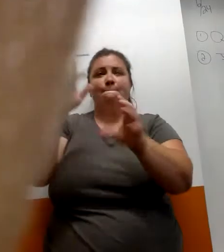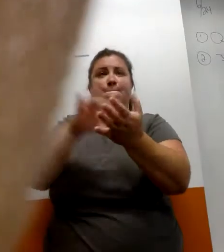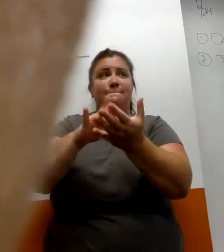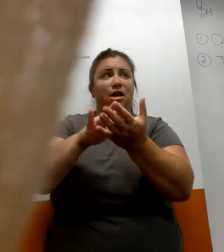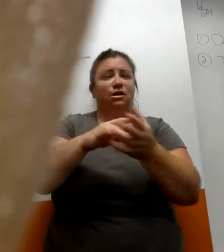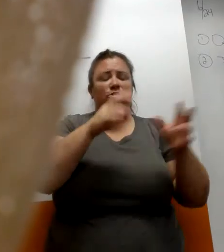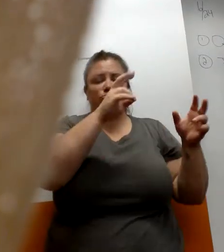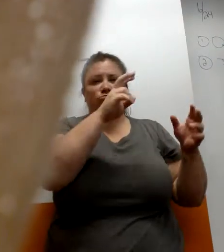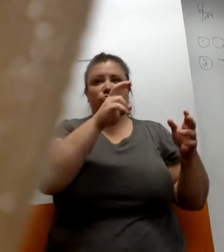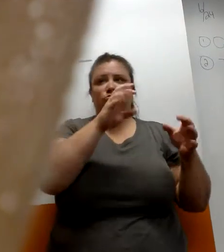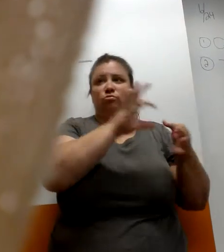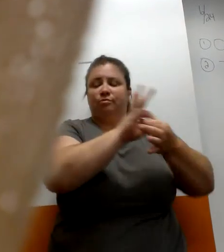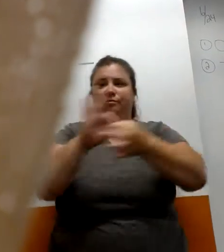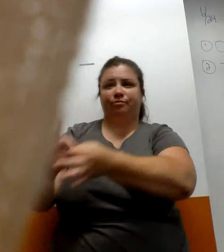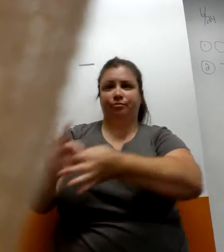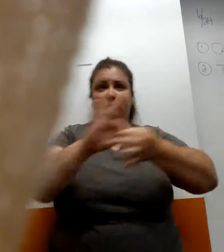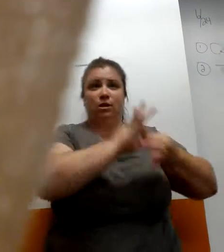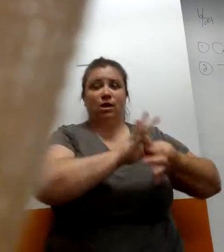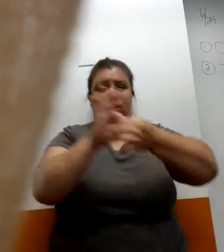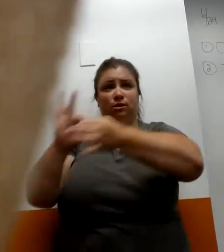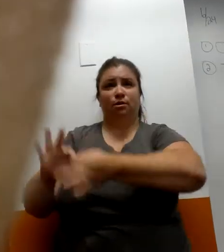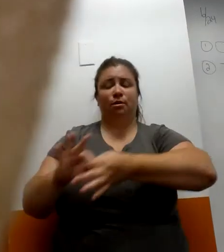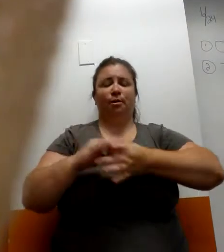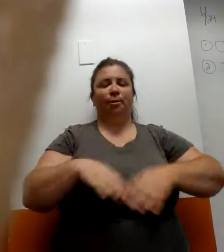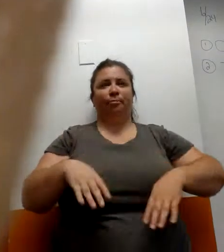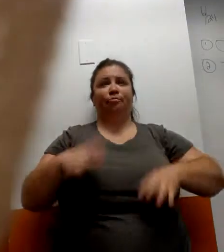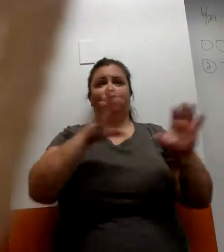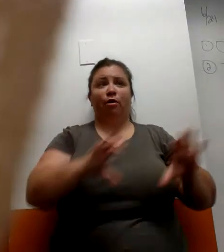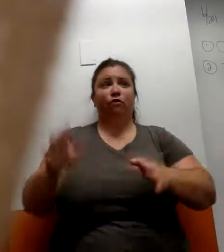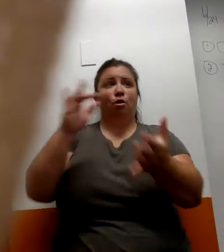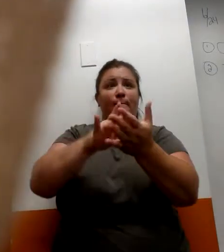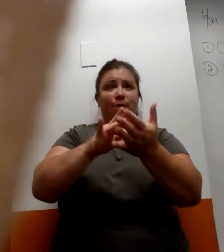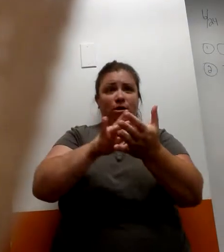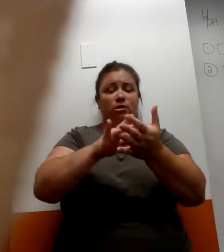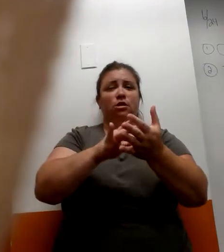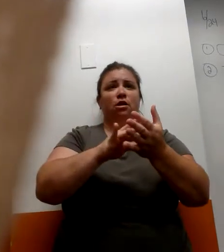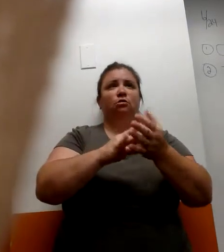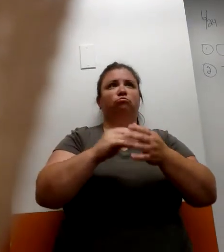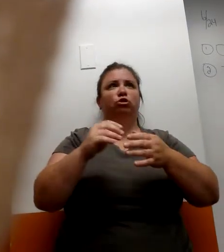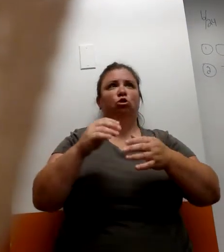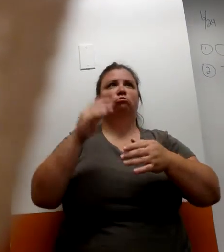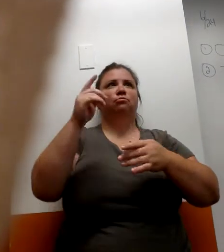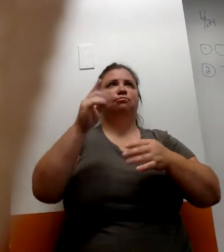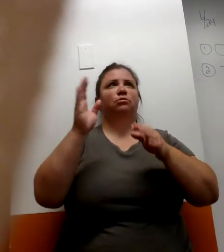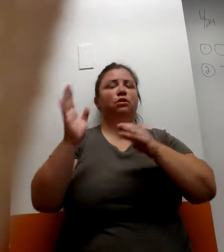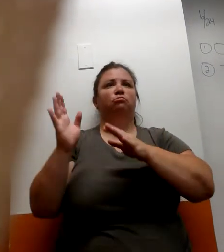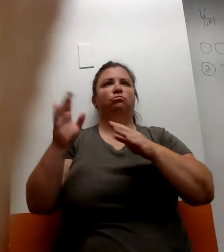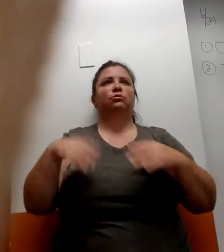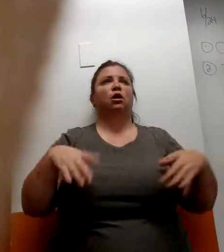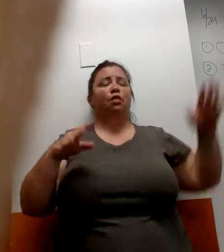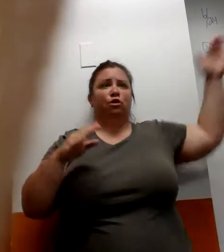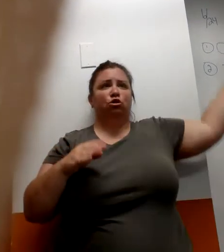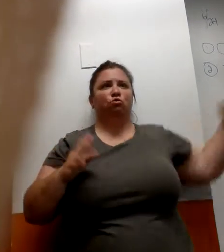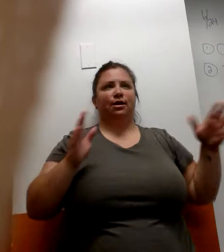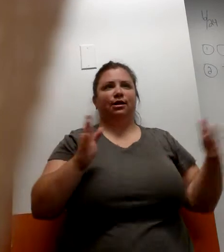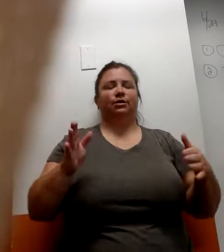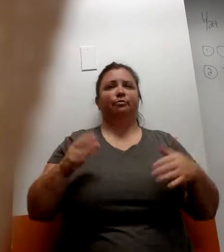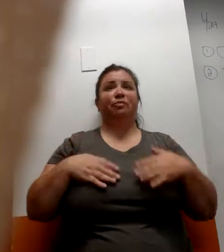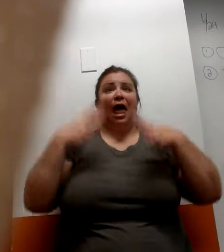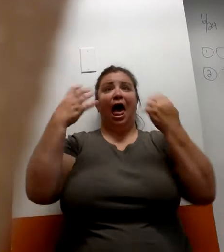knowledge. So behavioral medicine is one, and on the next screen, I think on the next screen, I'm going to show you something called health psychology, which is also very